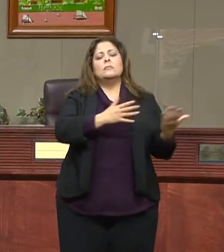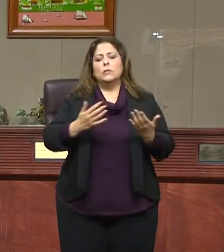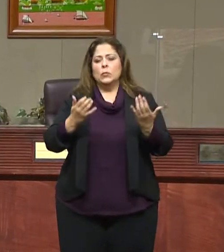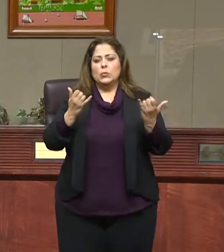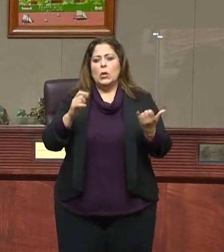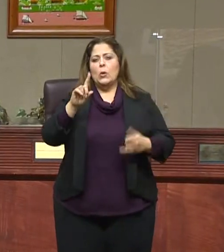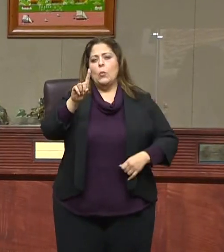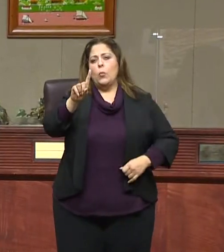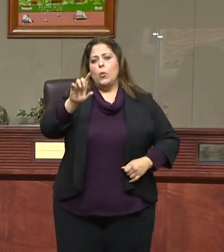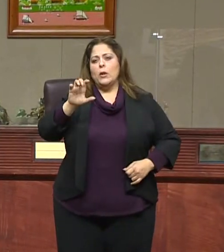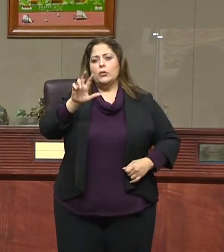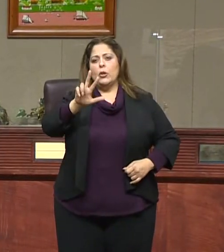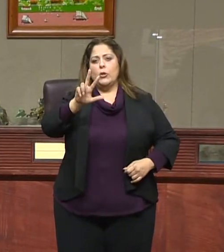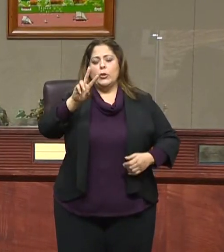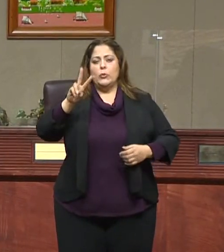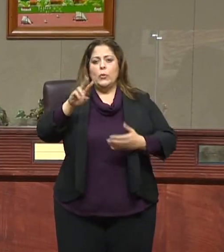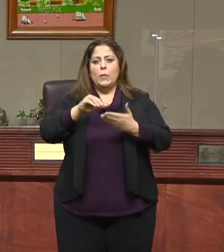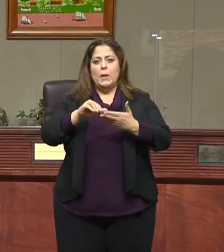had